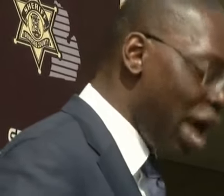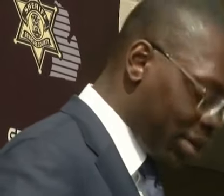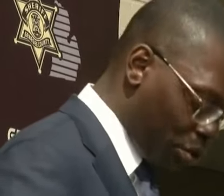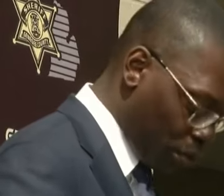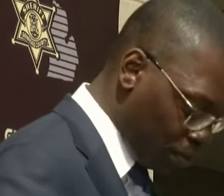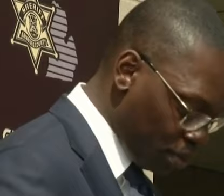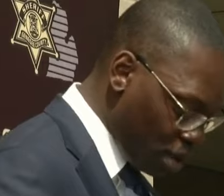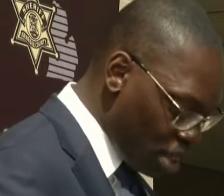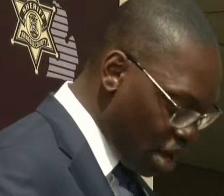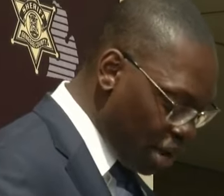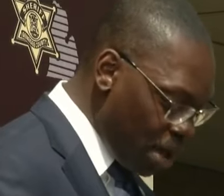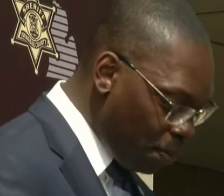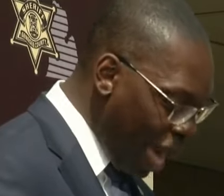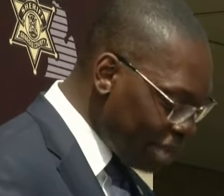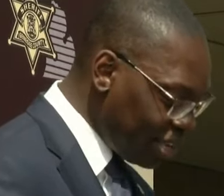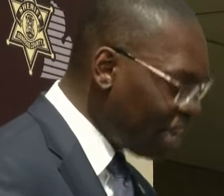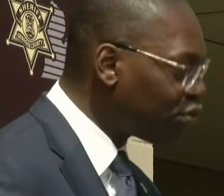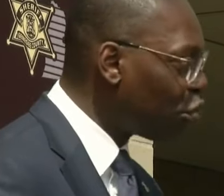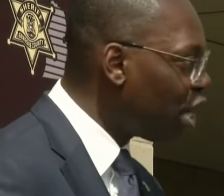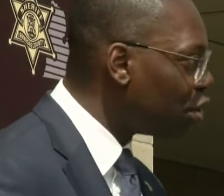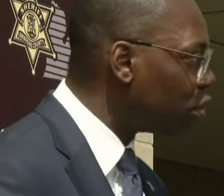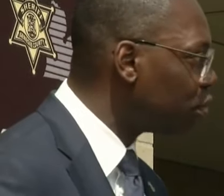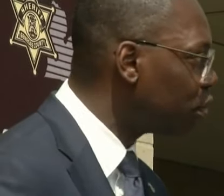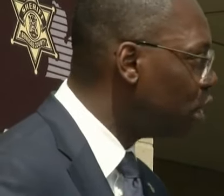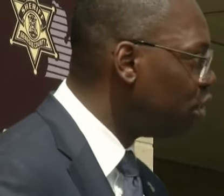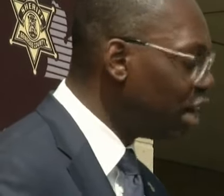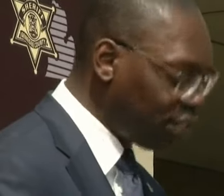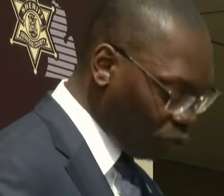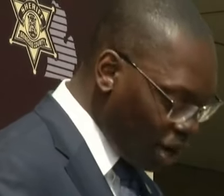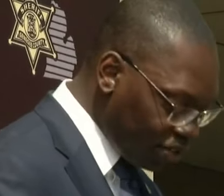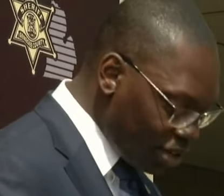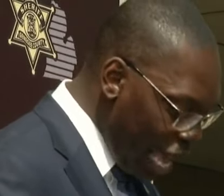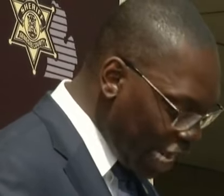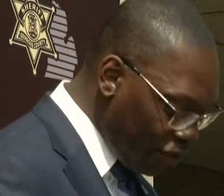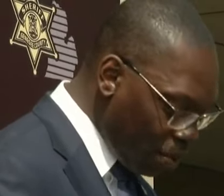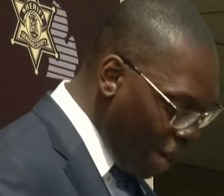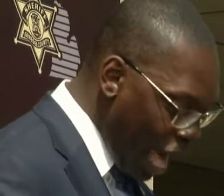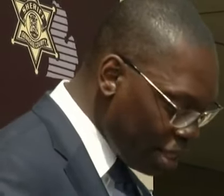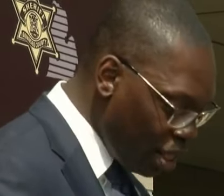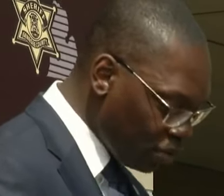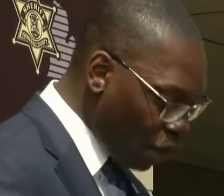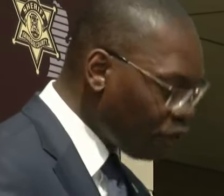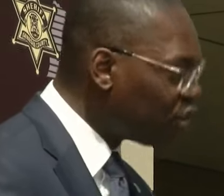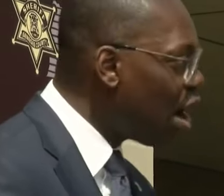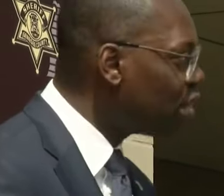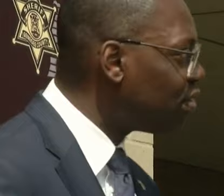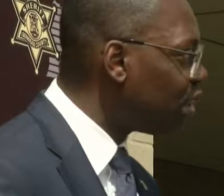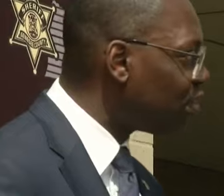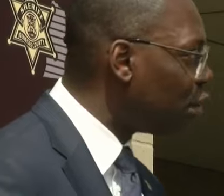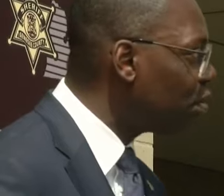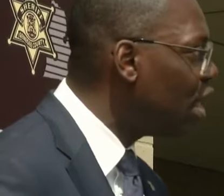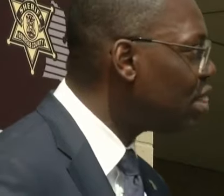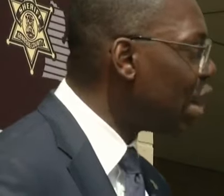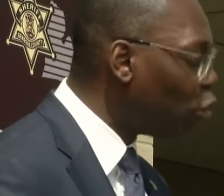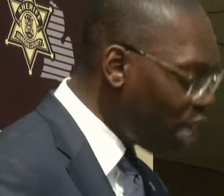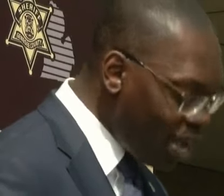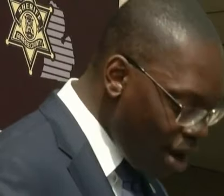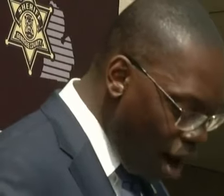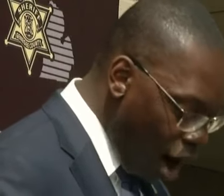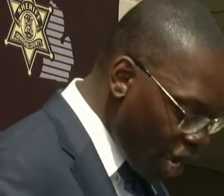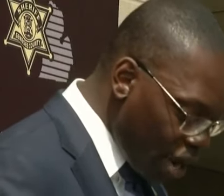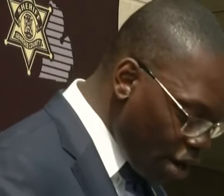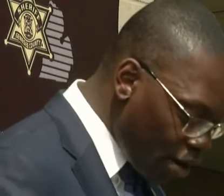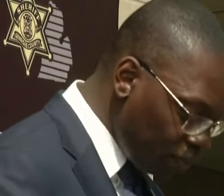not theoretical. Their impact is real. Just as real as the negative impact of the flawed system that